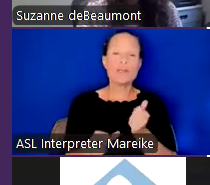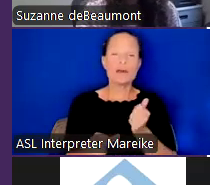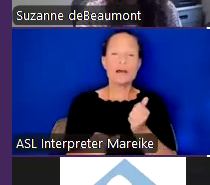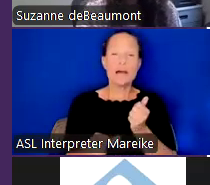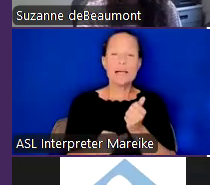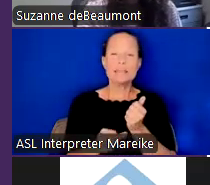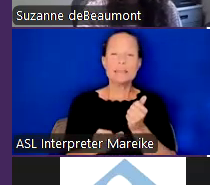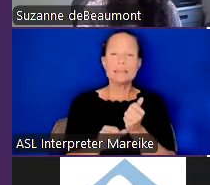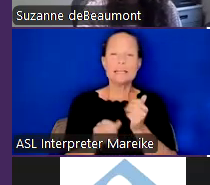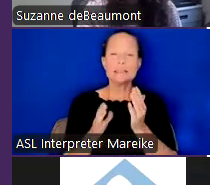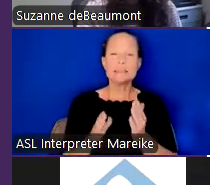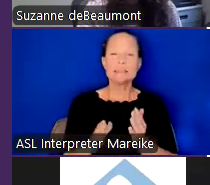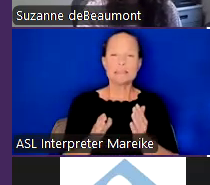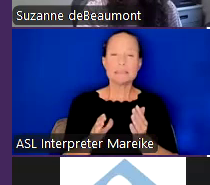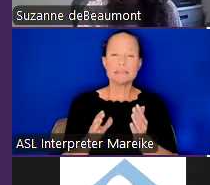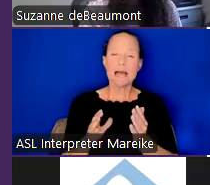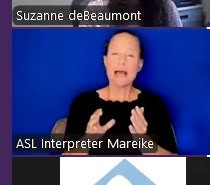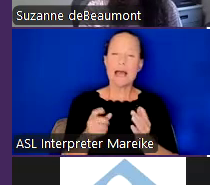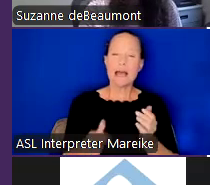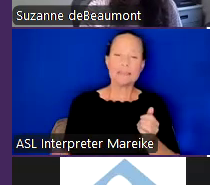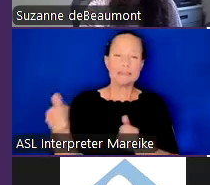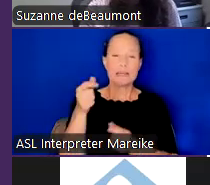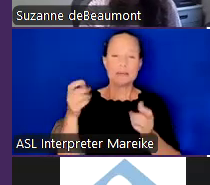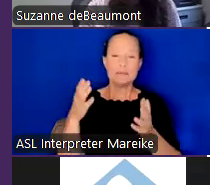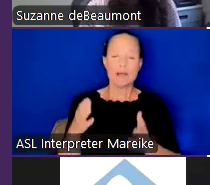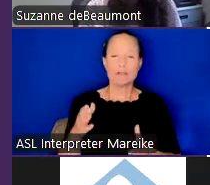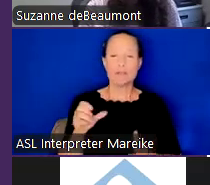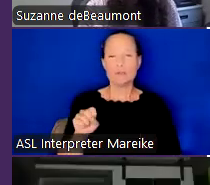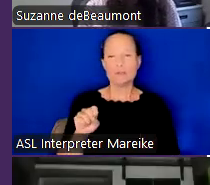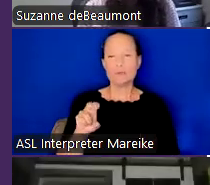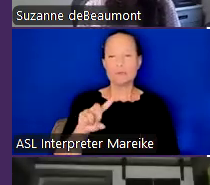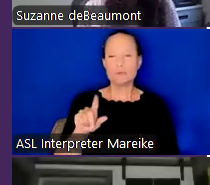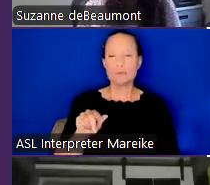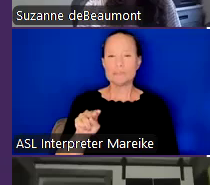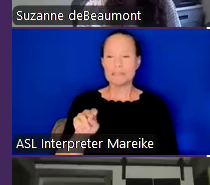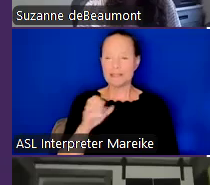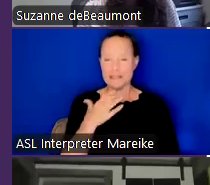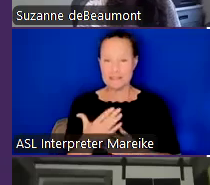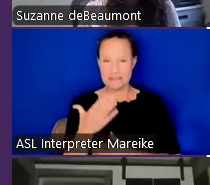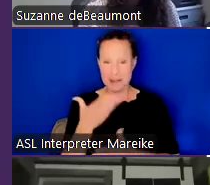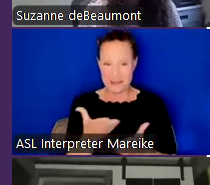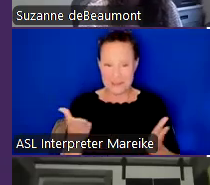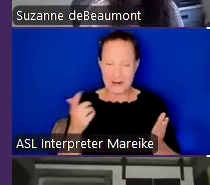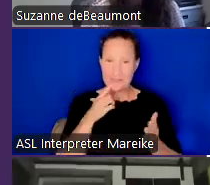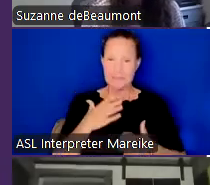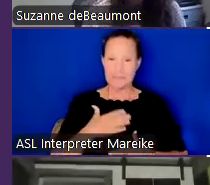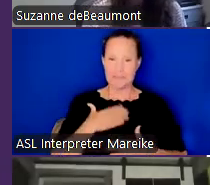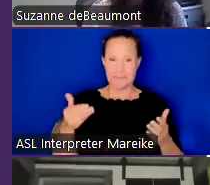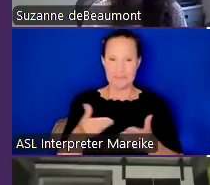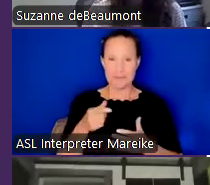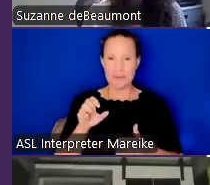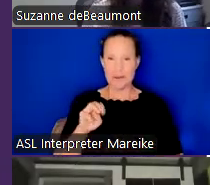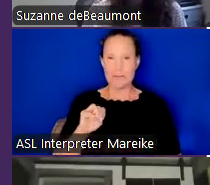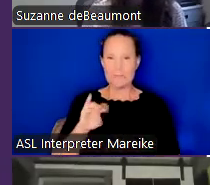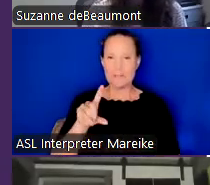Director, Suzanne de Beaumont. Good morning, everyone. I am very pleased to introduce you to Emily